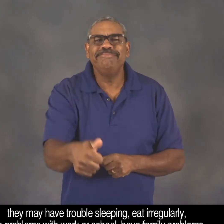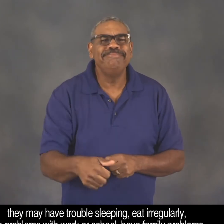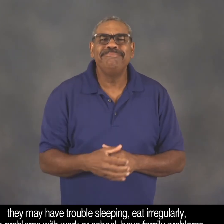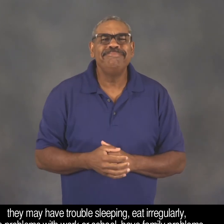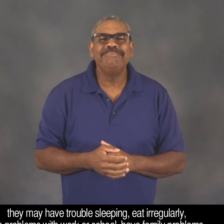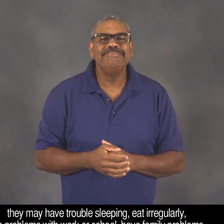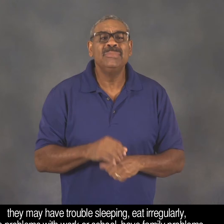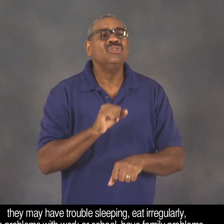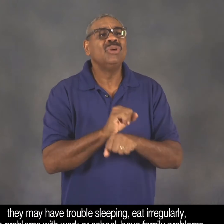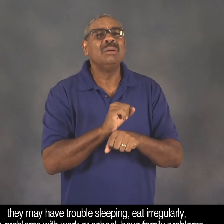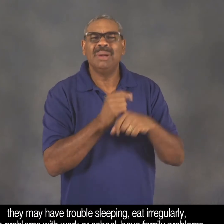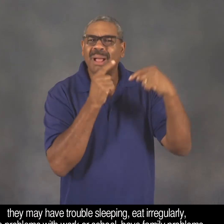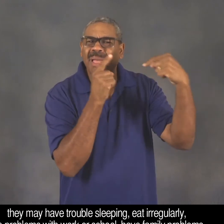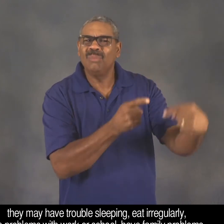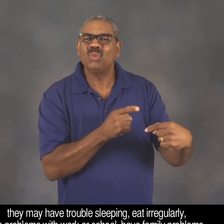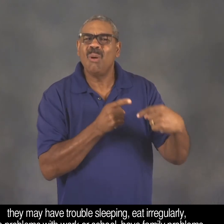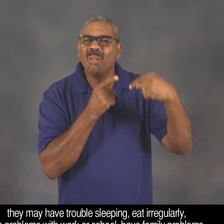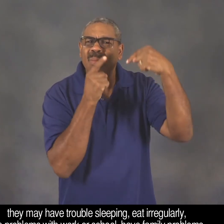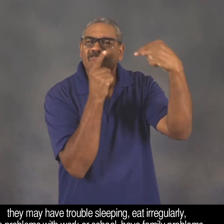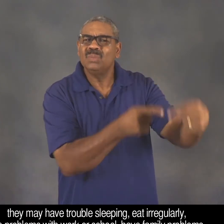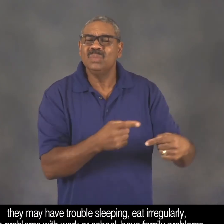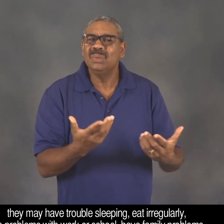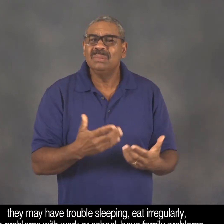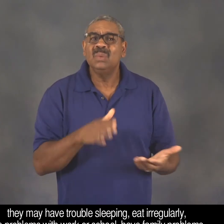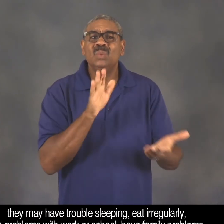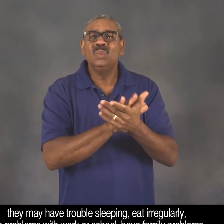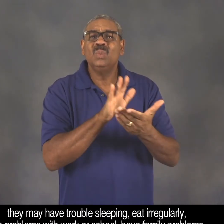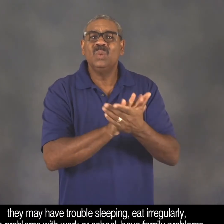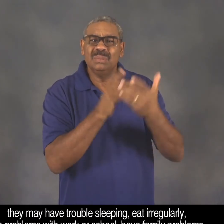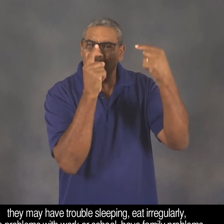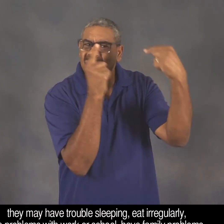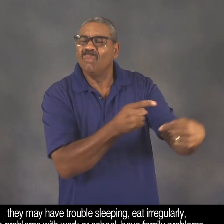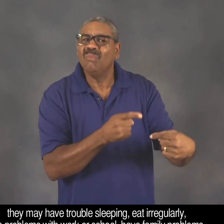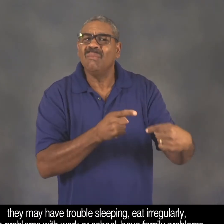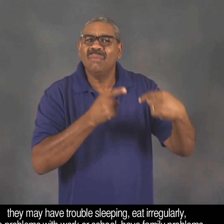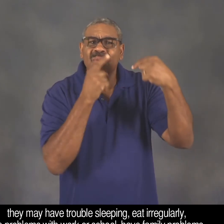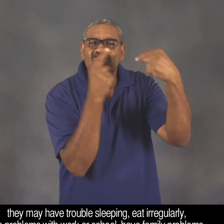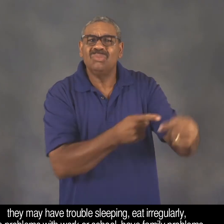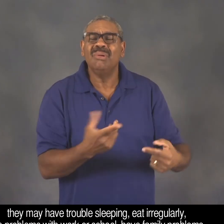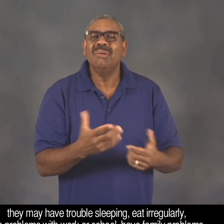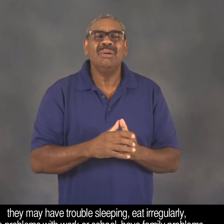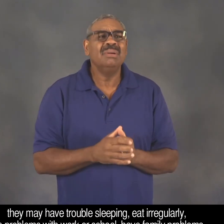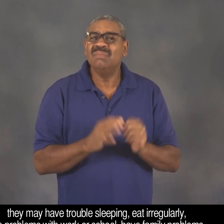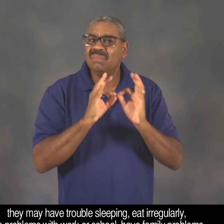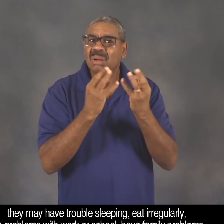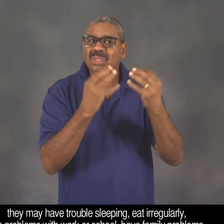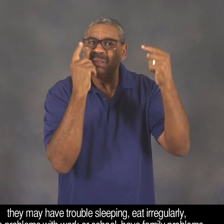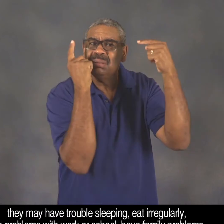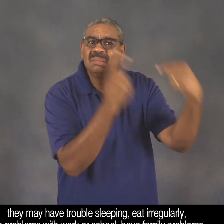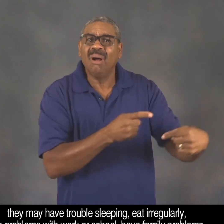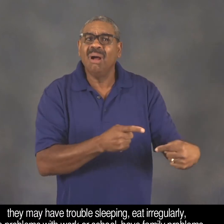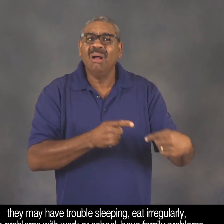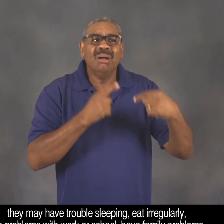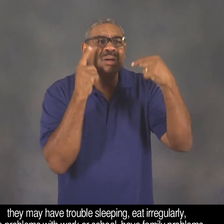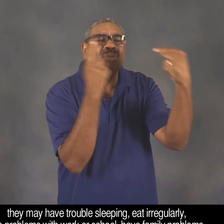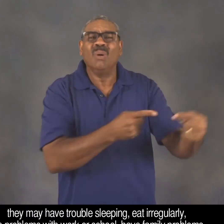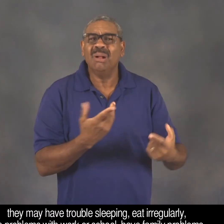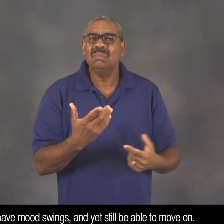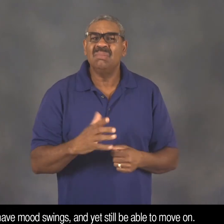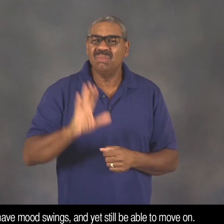eat irregularly, have problems with work or school, have family problems, have mood swings, and yet still be able